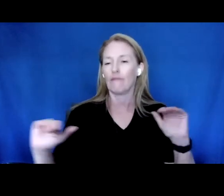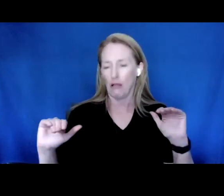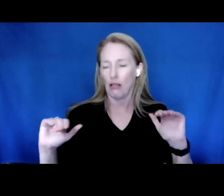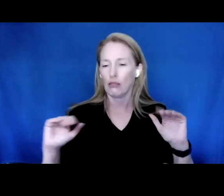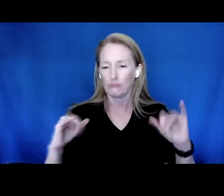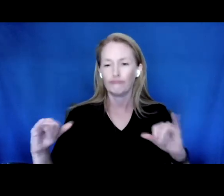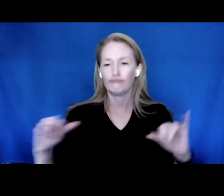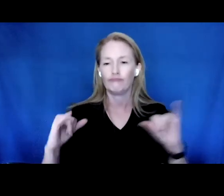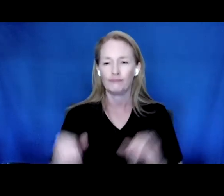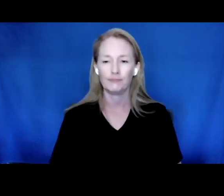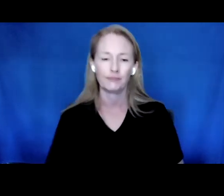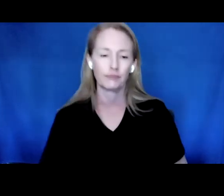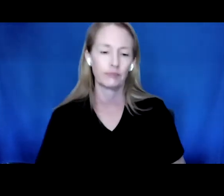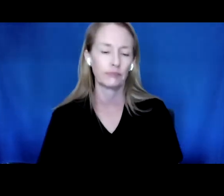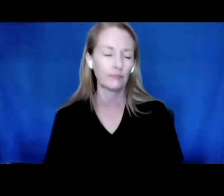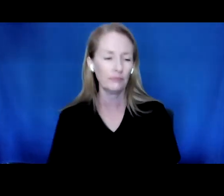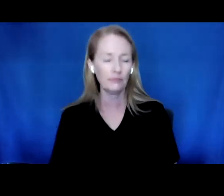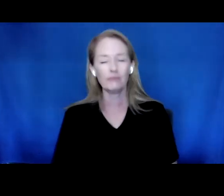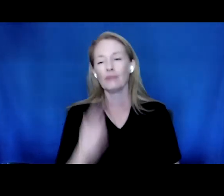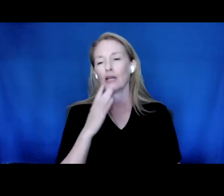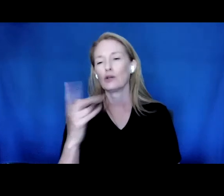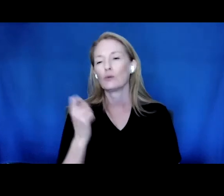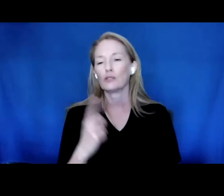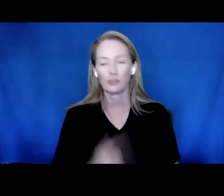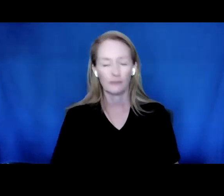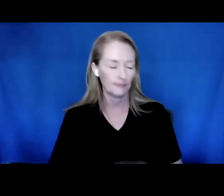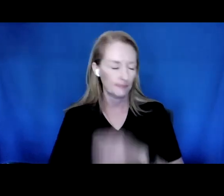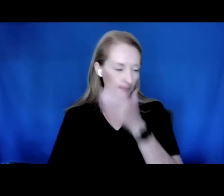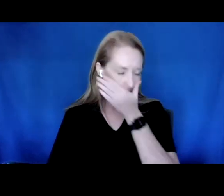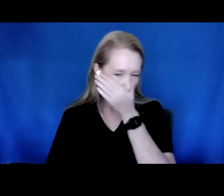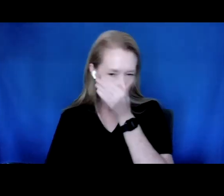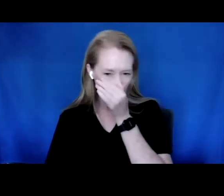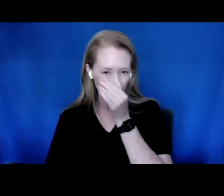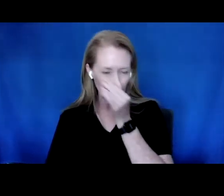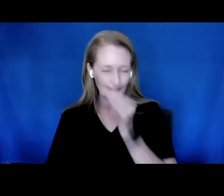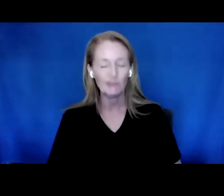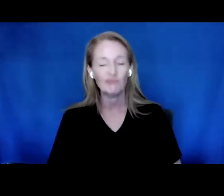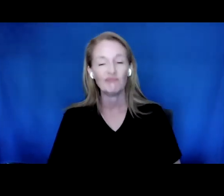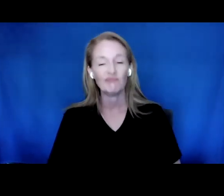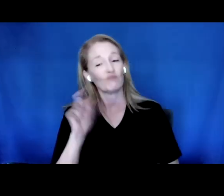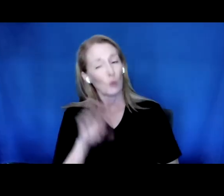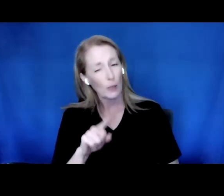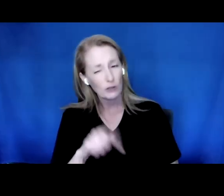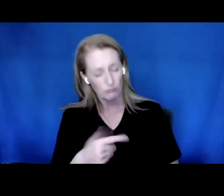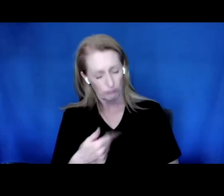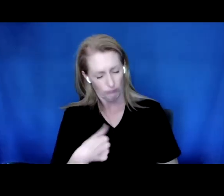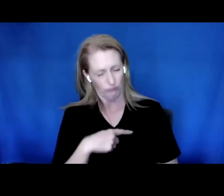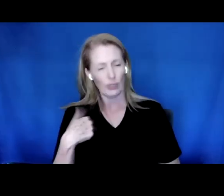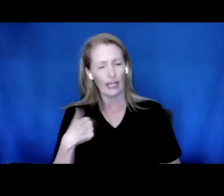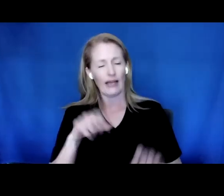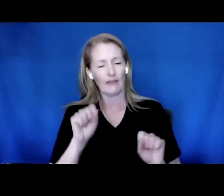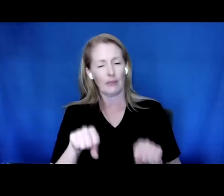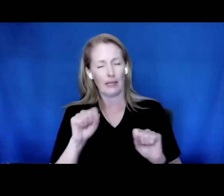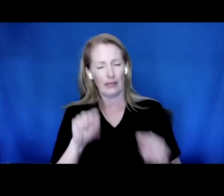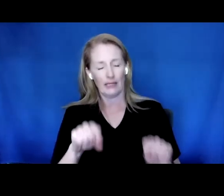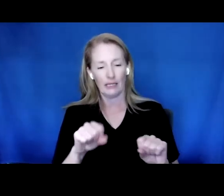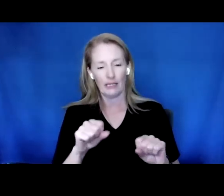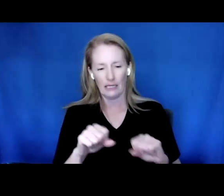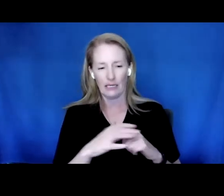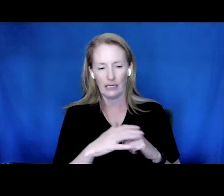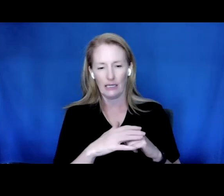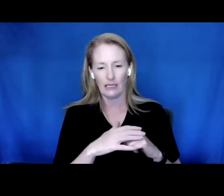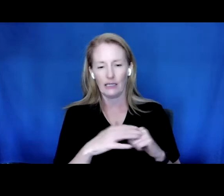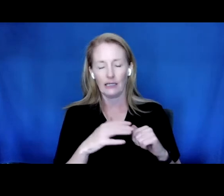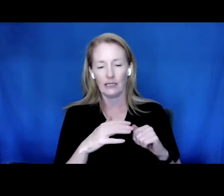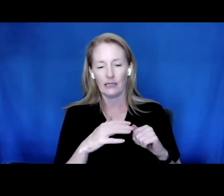Thank you. And so here, another one for you is, do we have the capability of differentiating human milk feeding versus formula feeding